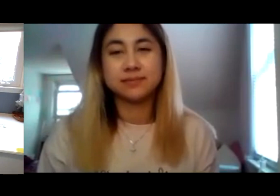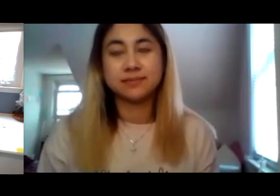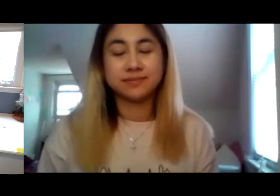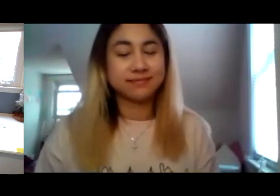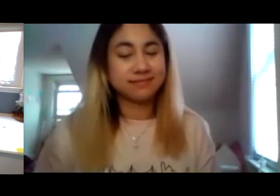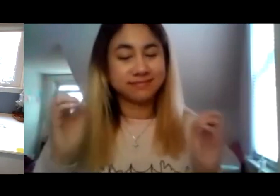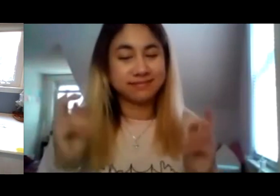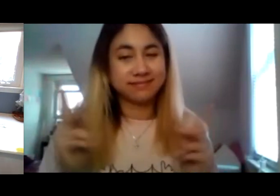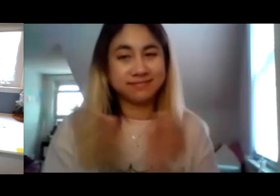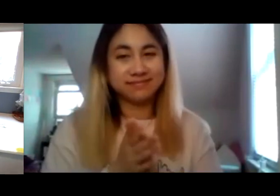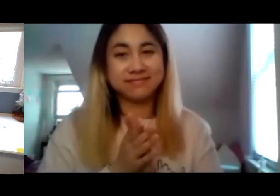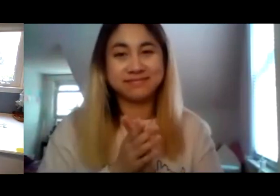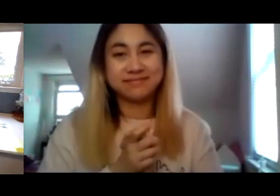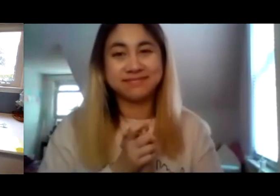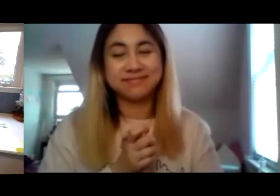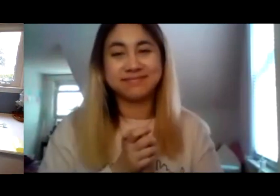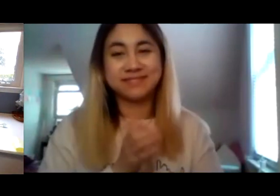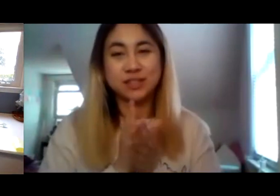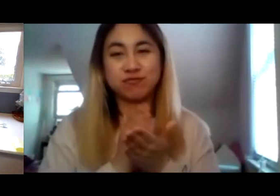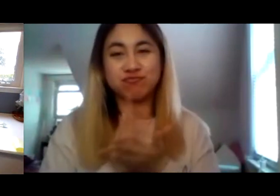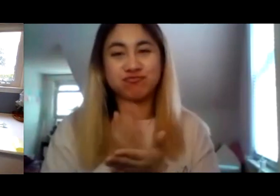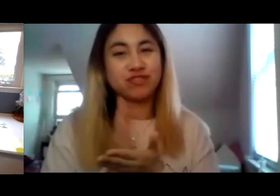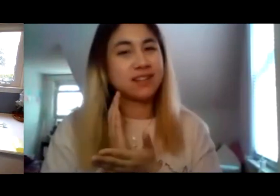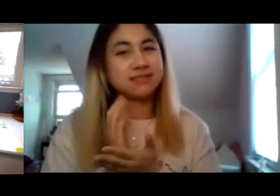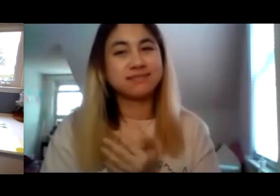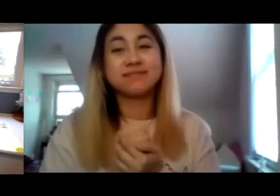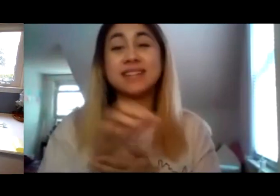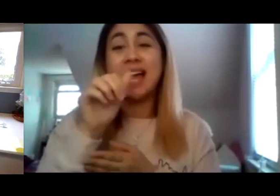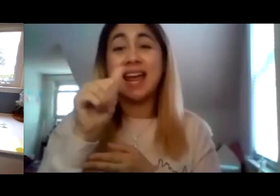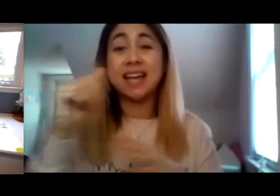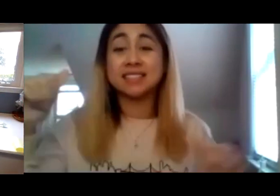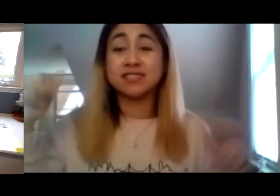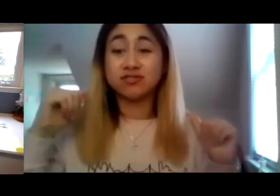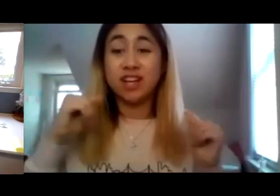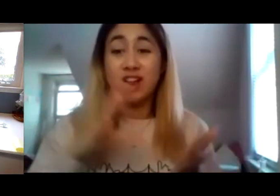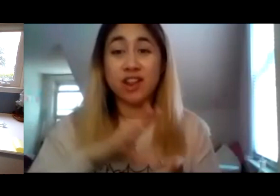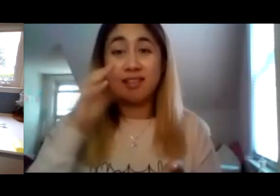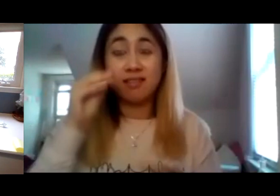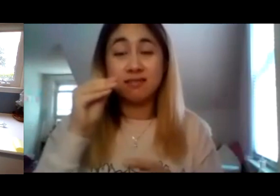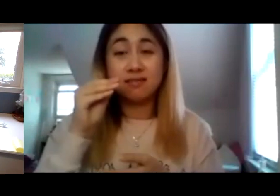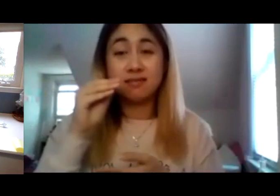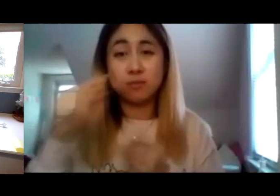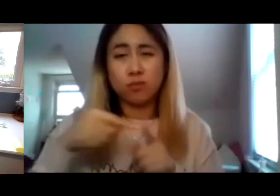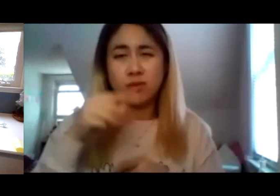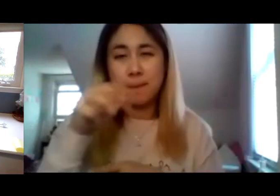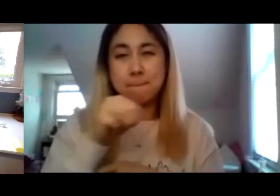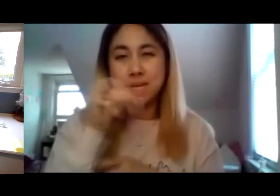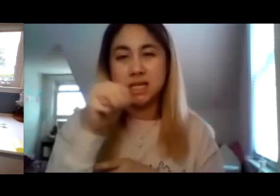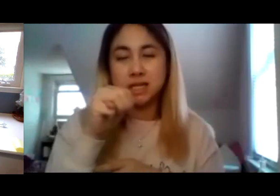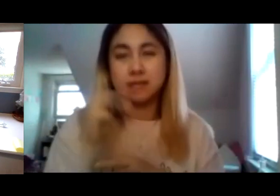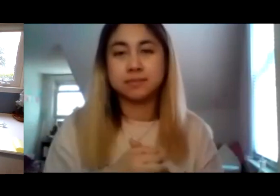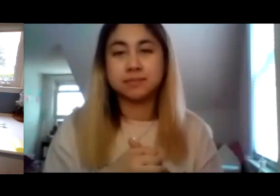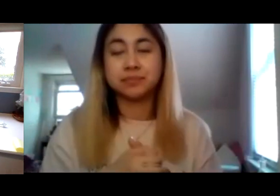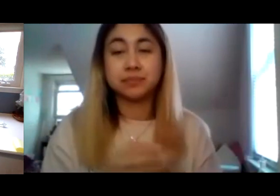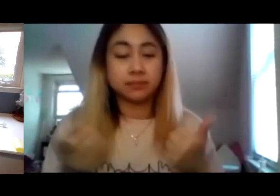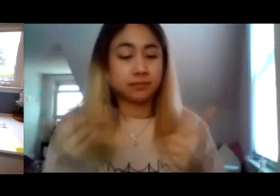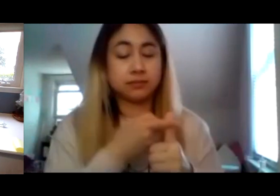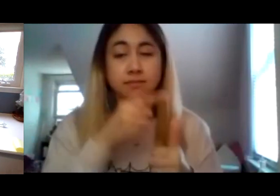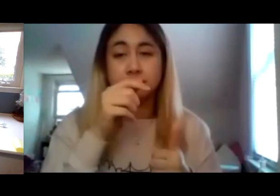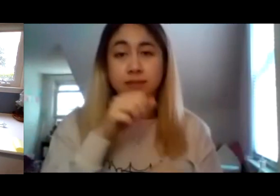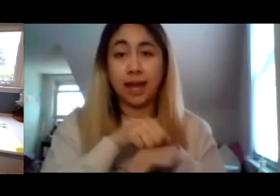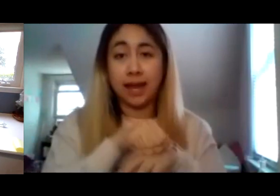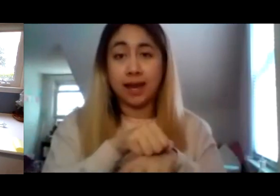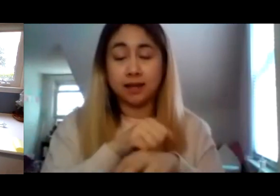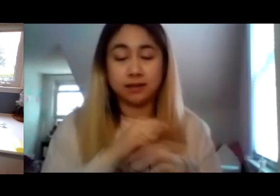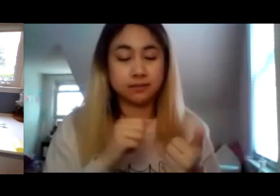All right. Okay, so our A exercises that we learned on Monday, we did our ant, we did